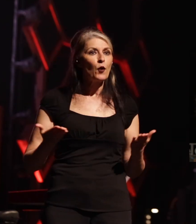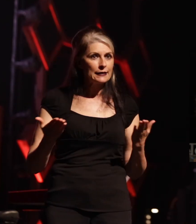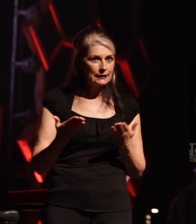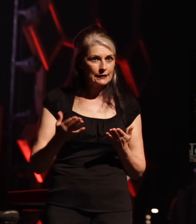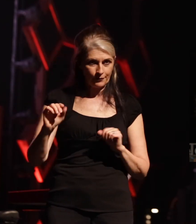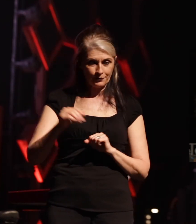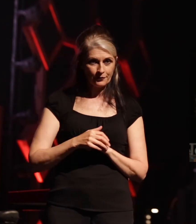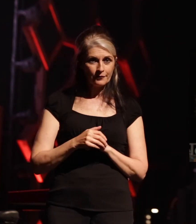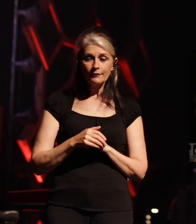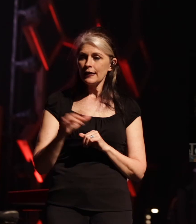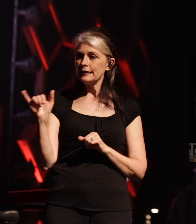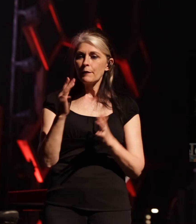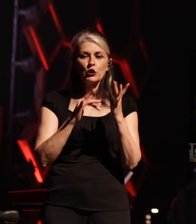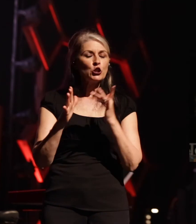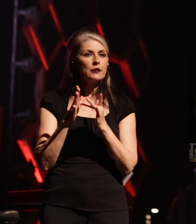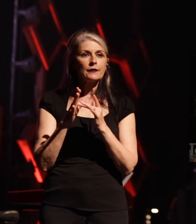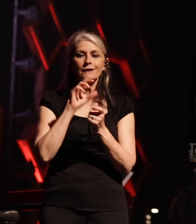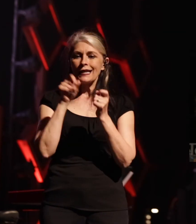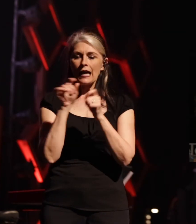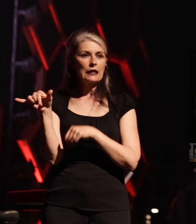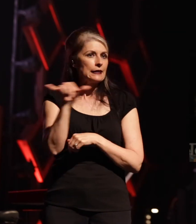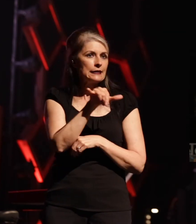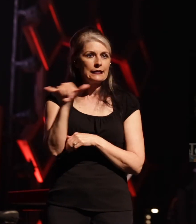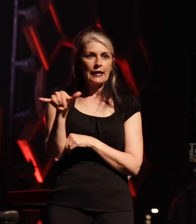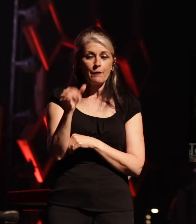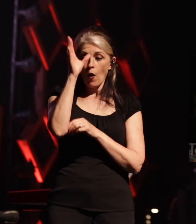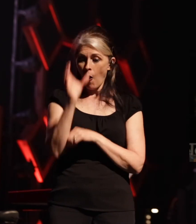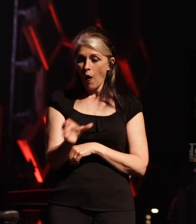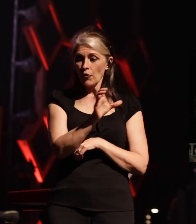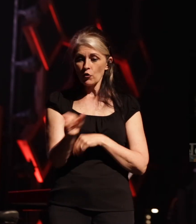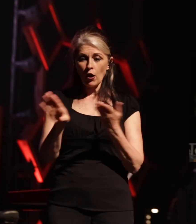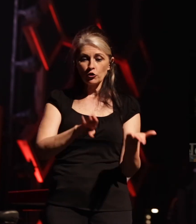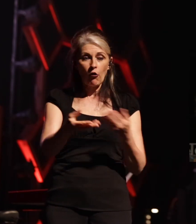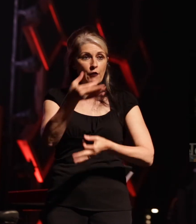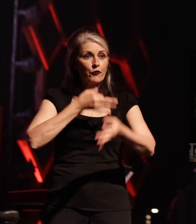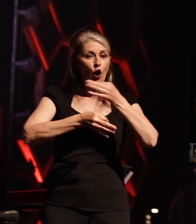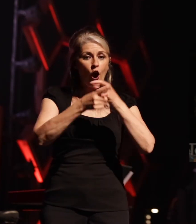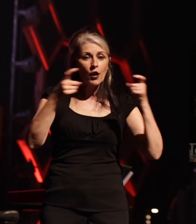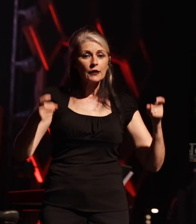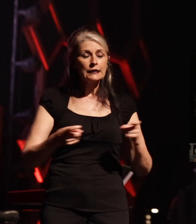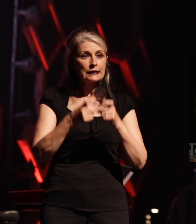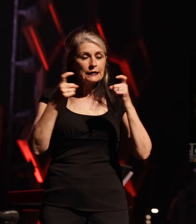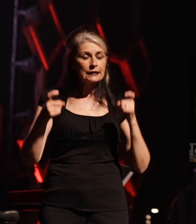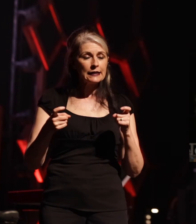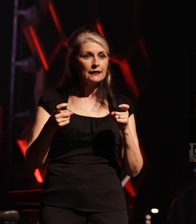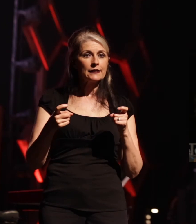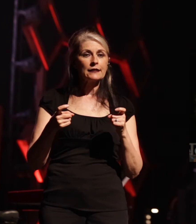did. In dying on the cross for our sins and paying the price and being that